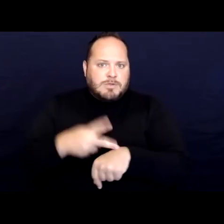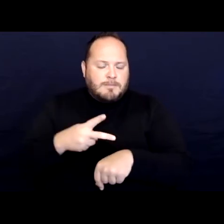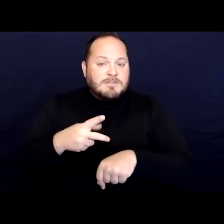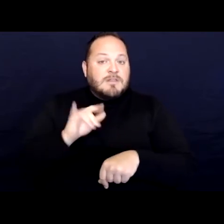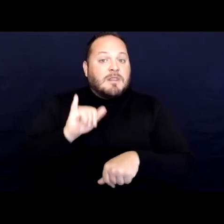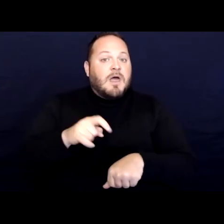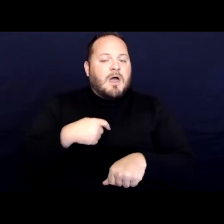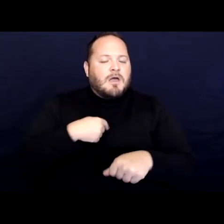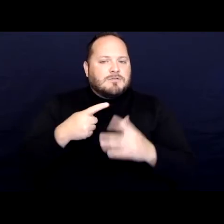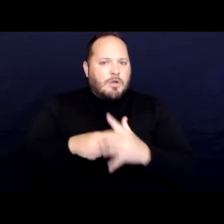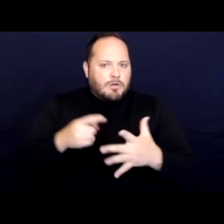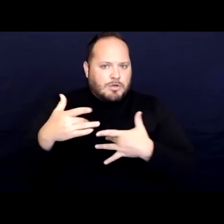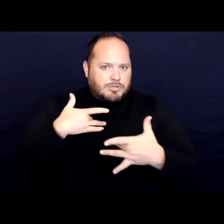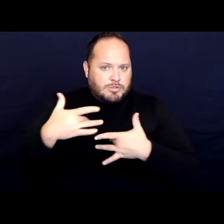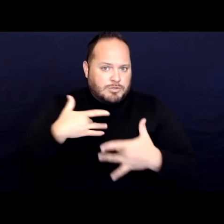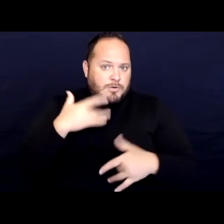had